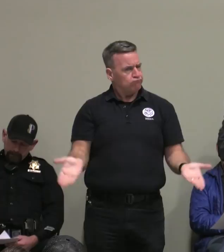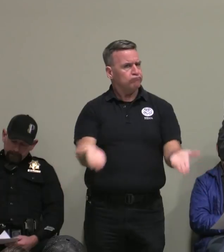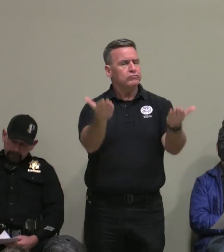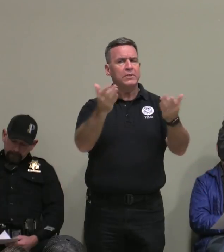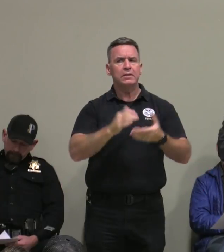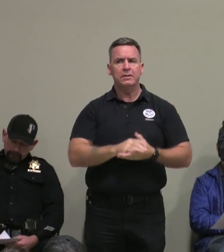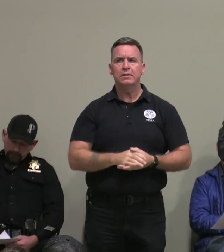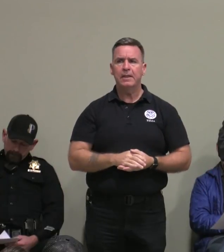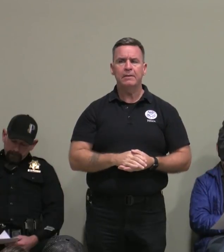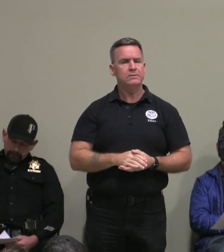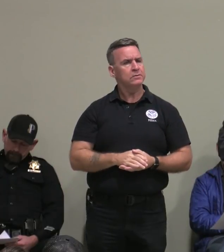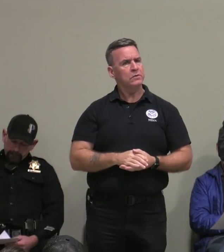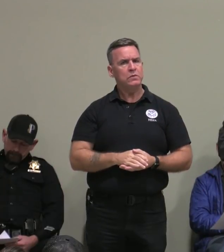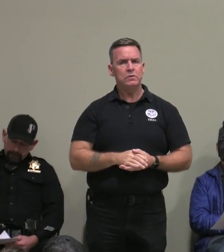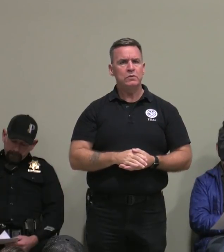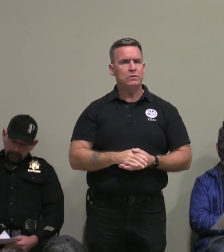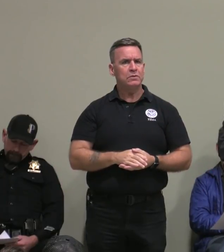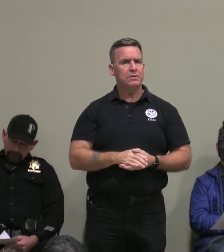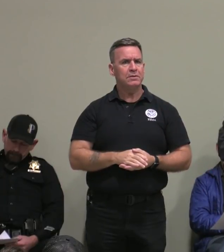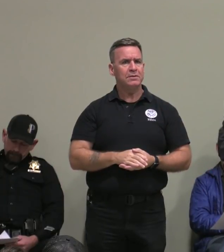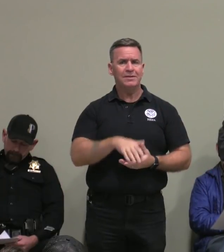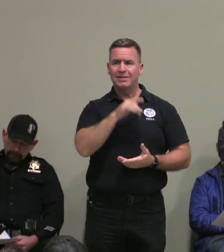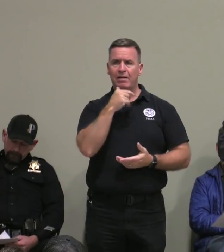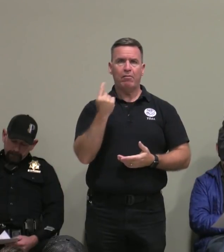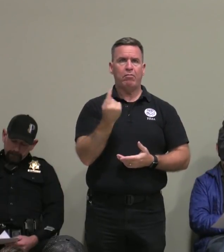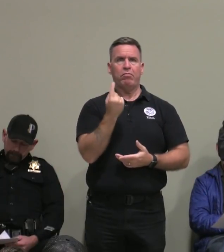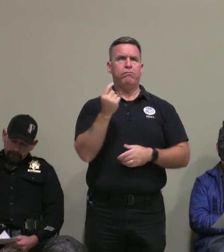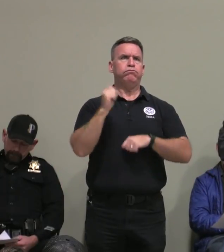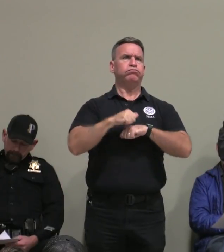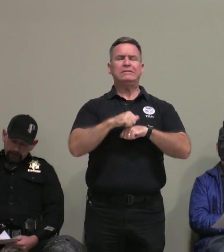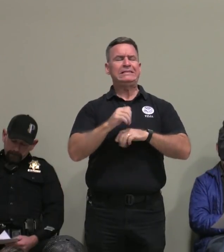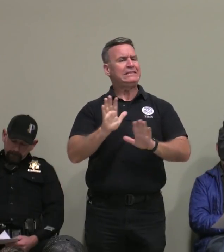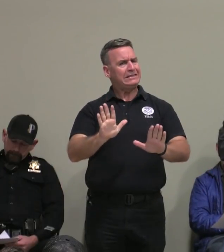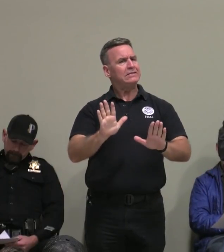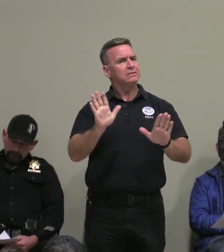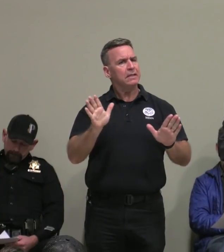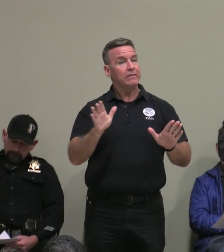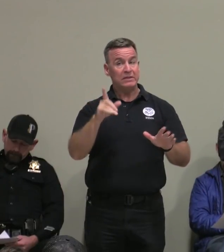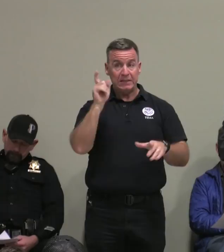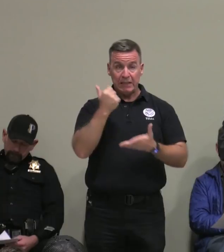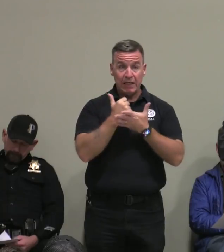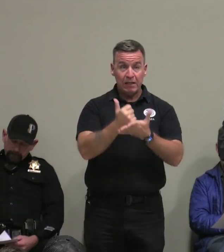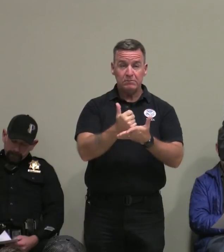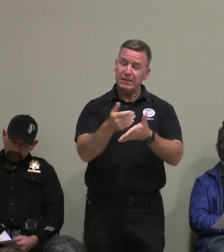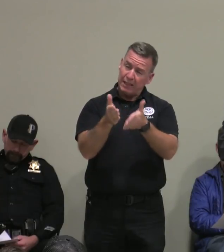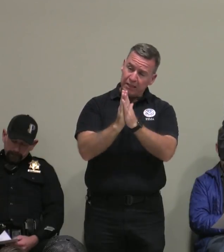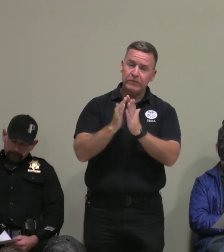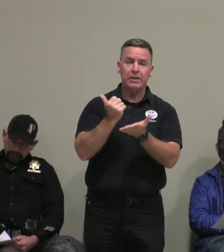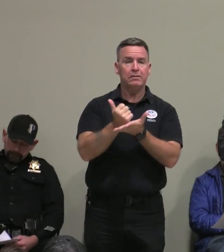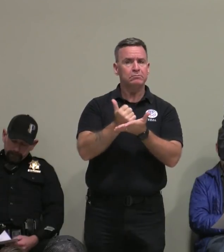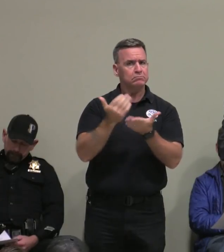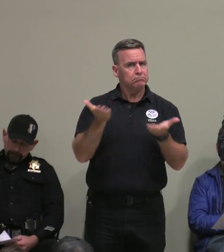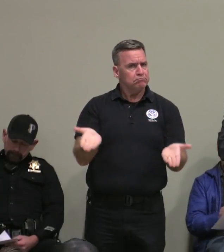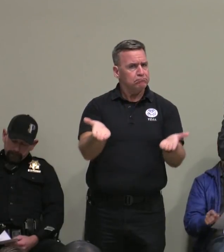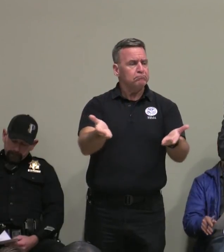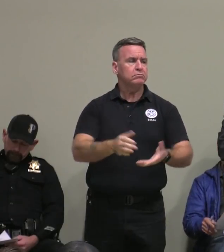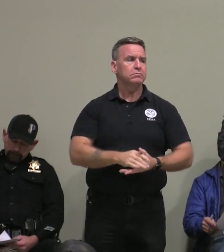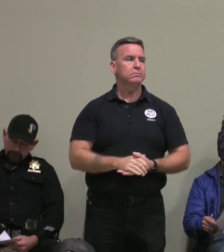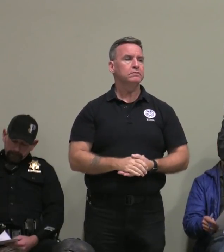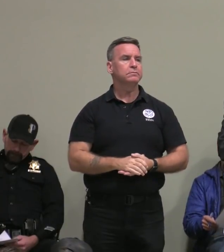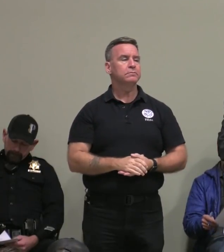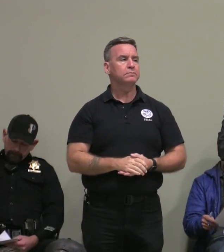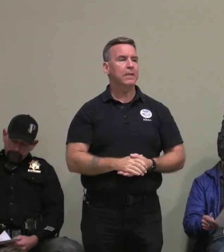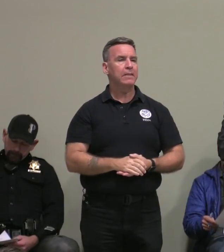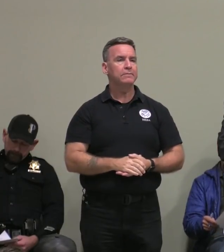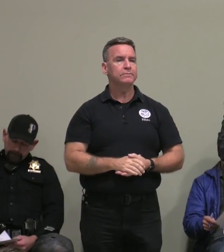You're not, you know, you're just, you're not a ship onto yourself here. Please, if you need help, ask for it. So let